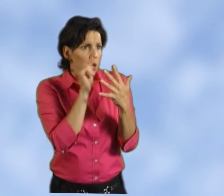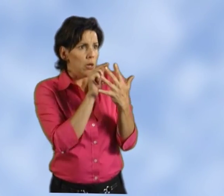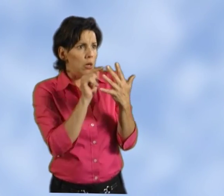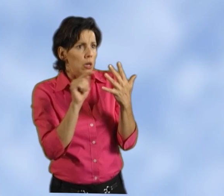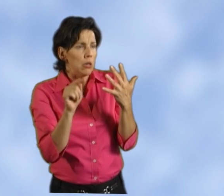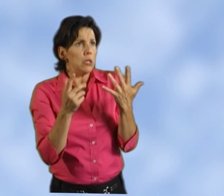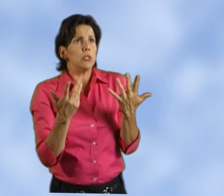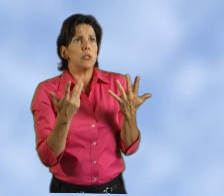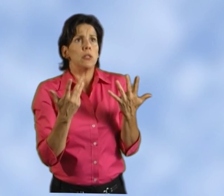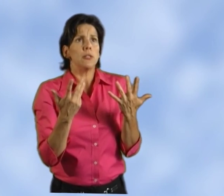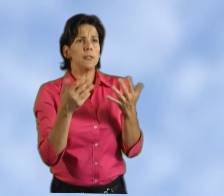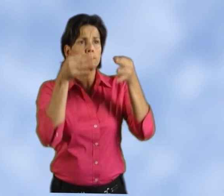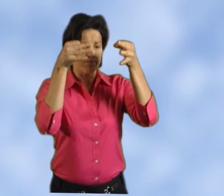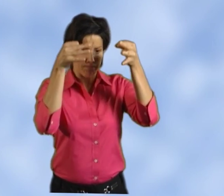well-being.